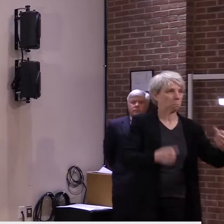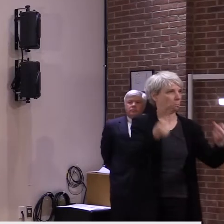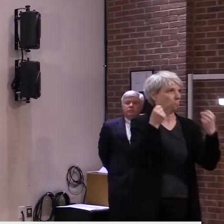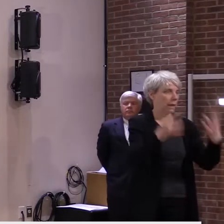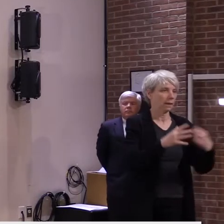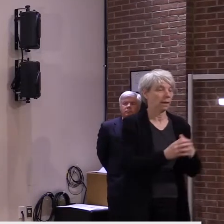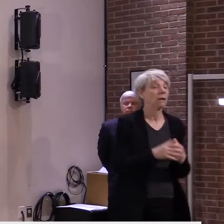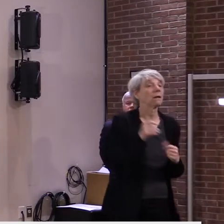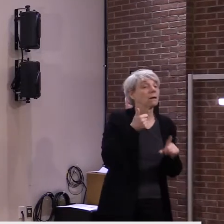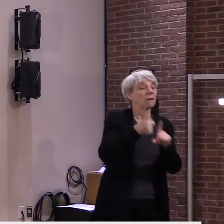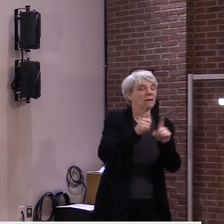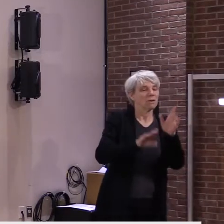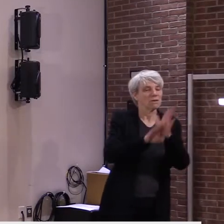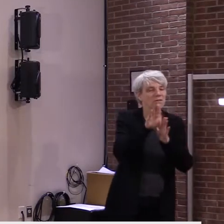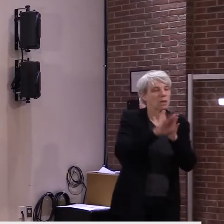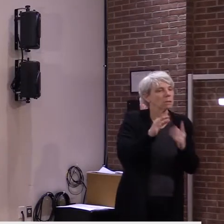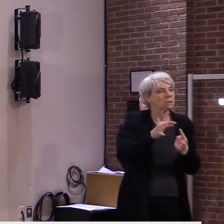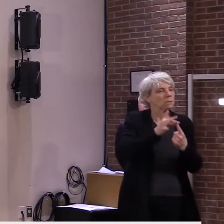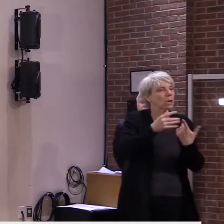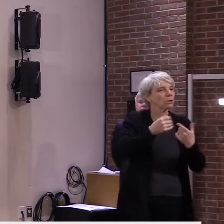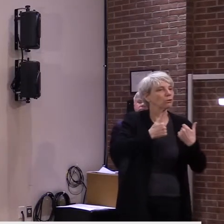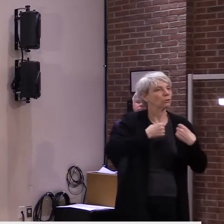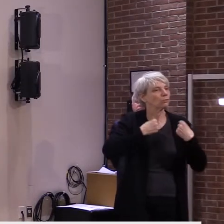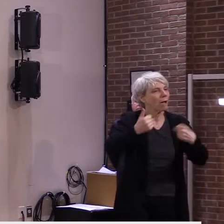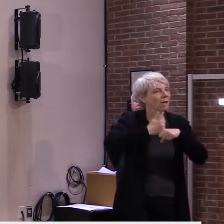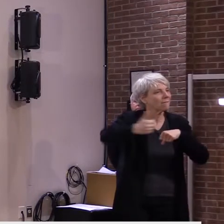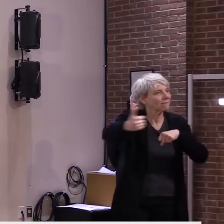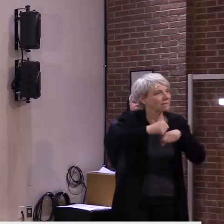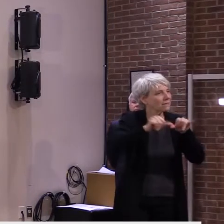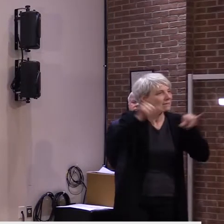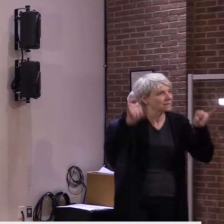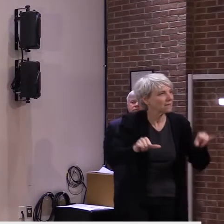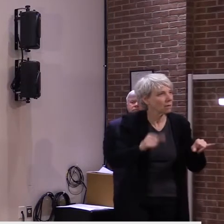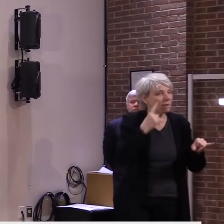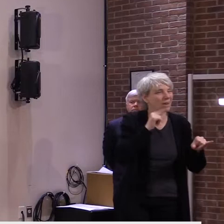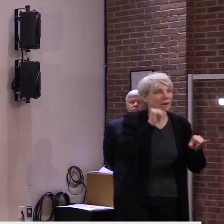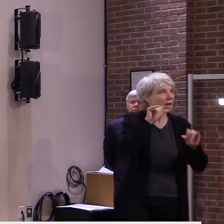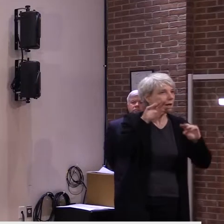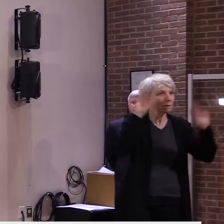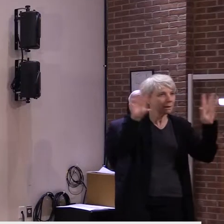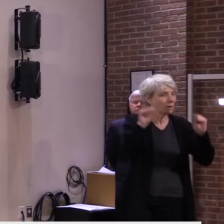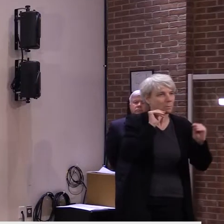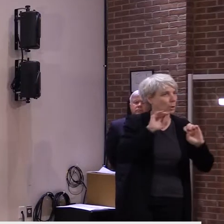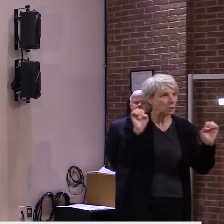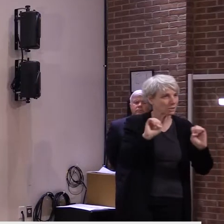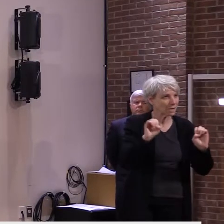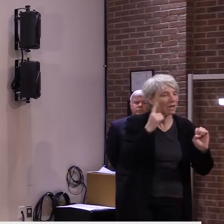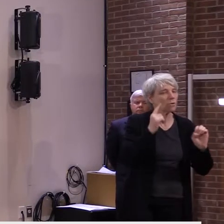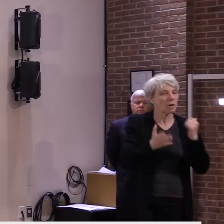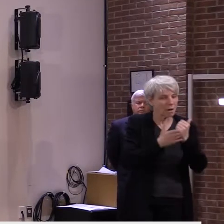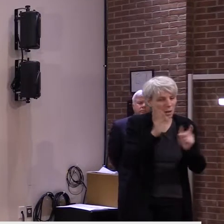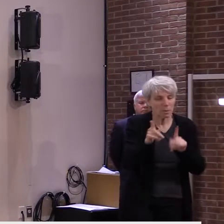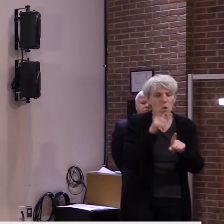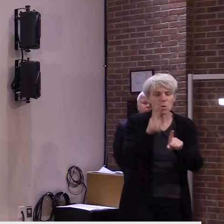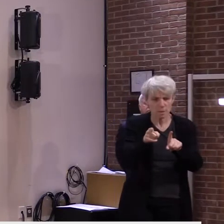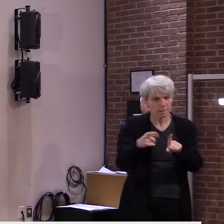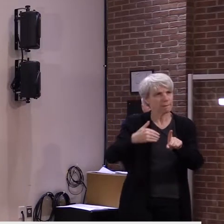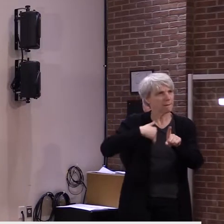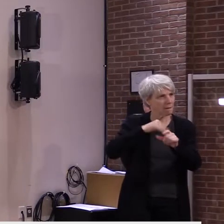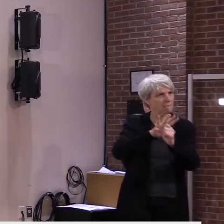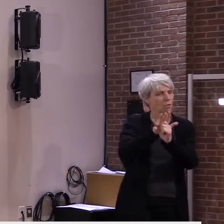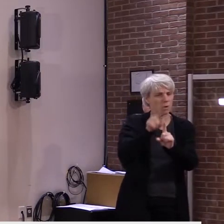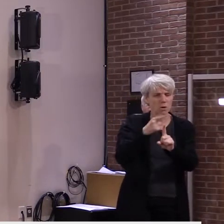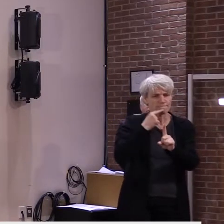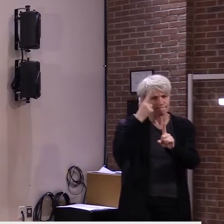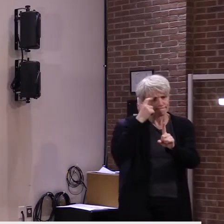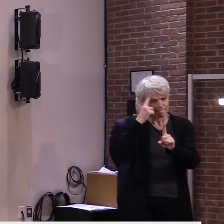has developed a non-emergency transportation network to help COVID-positive and suspected positive patients reach